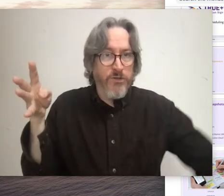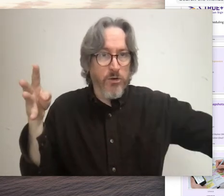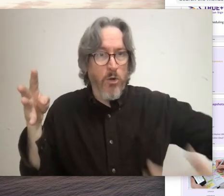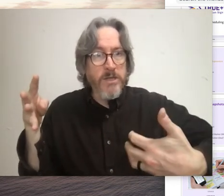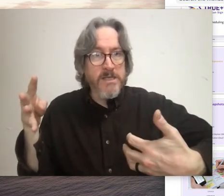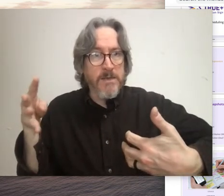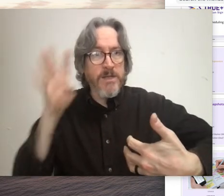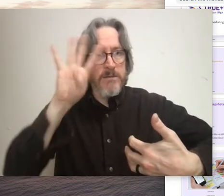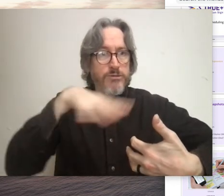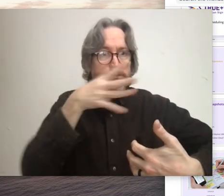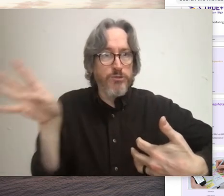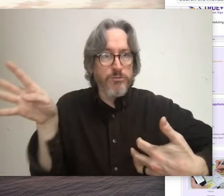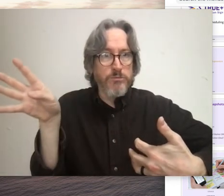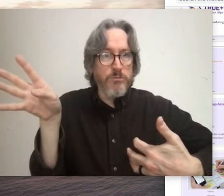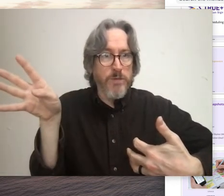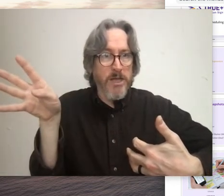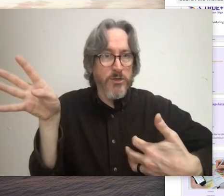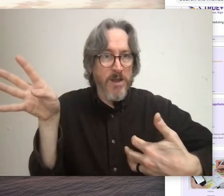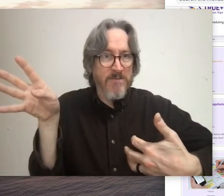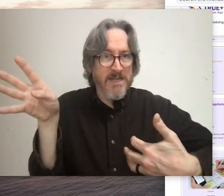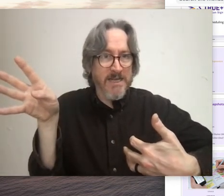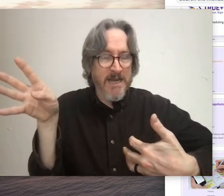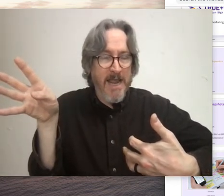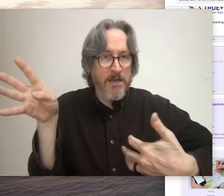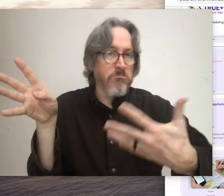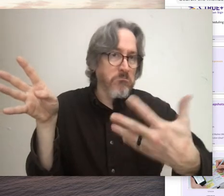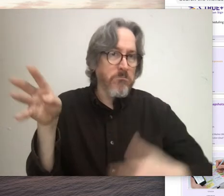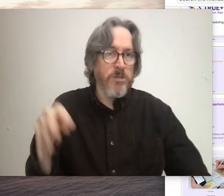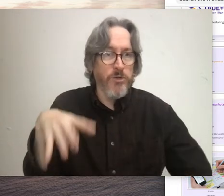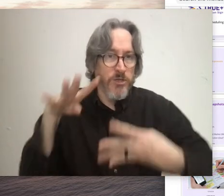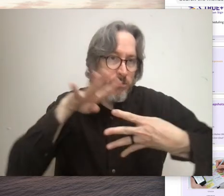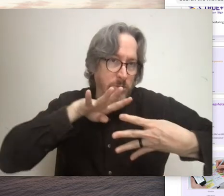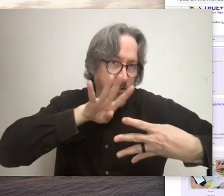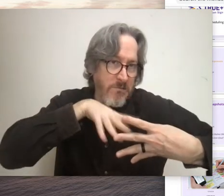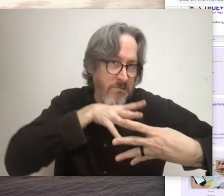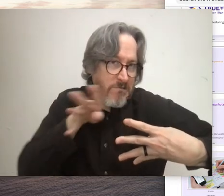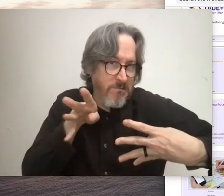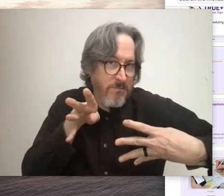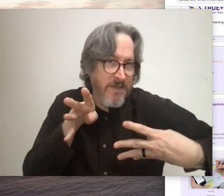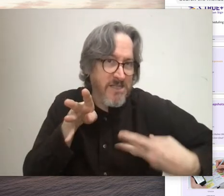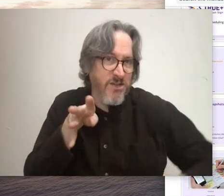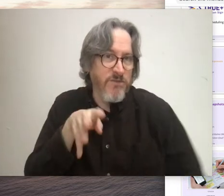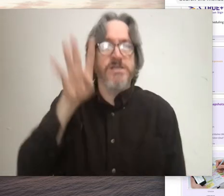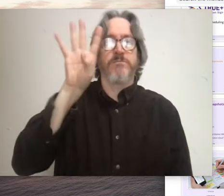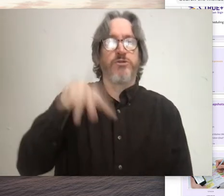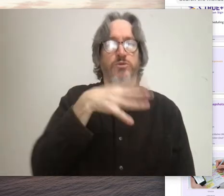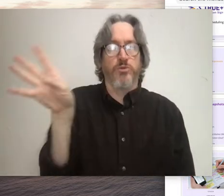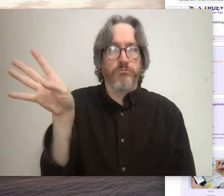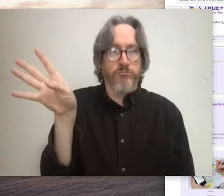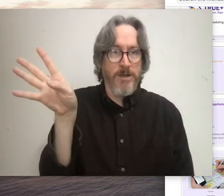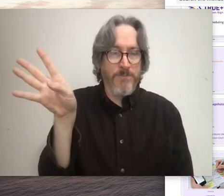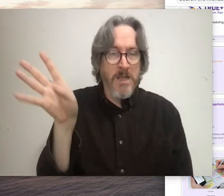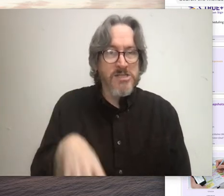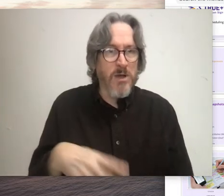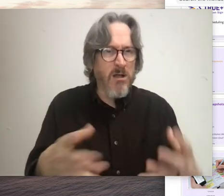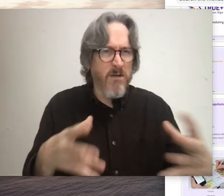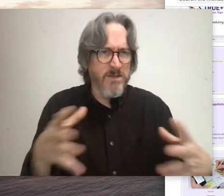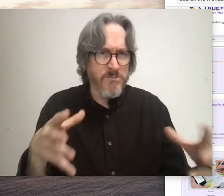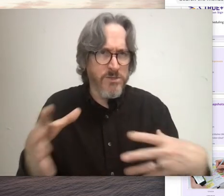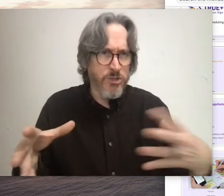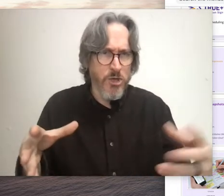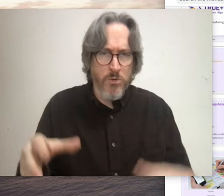If you're holding something and you don't have that second hand, you could do, but that's confusing, right? So